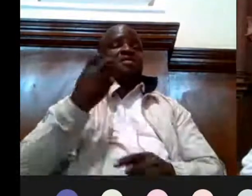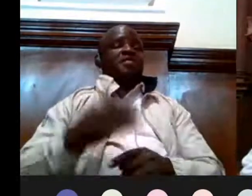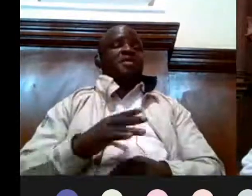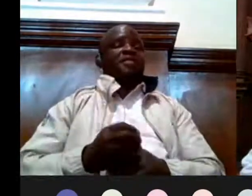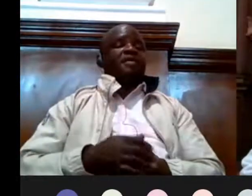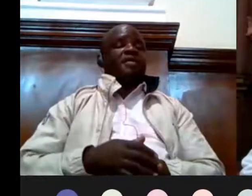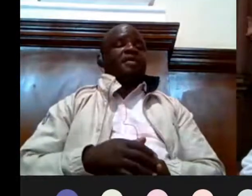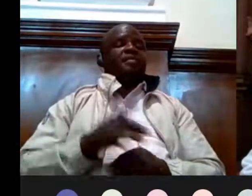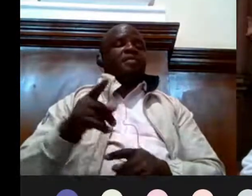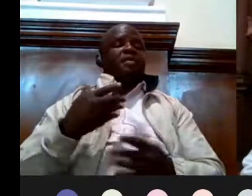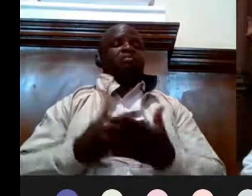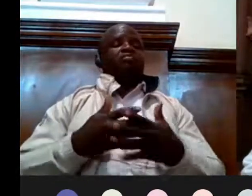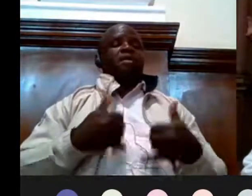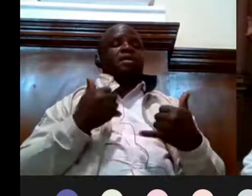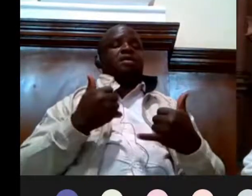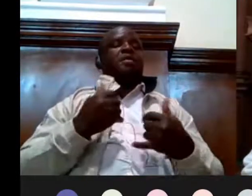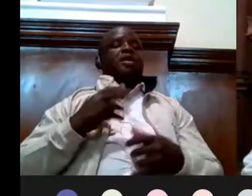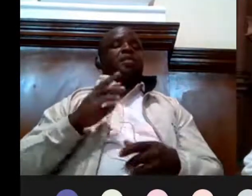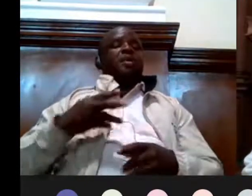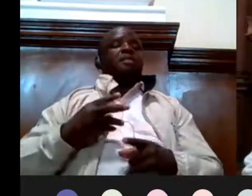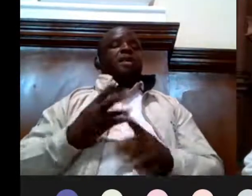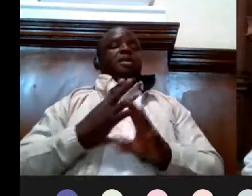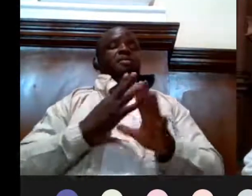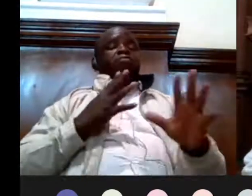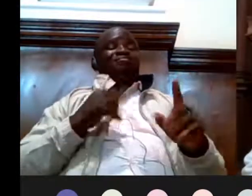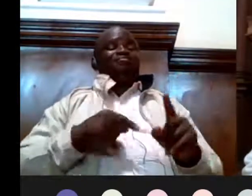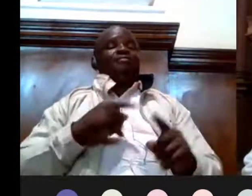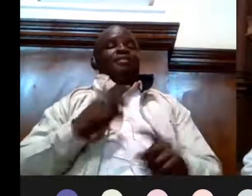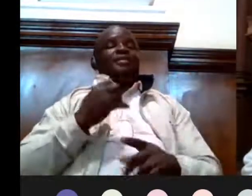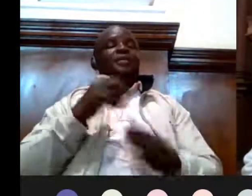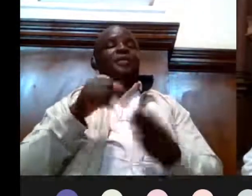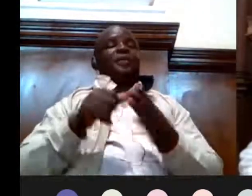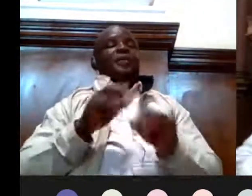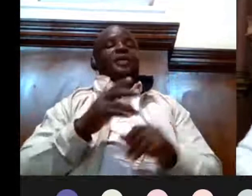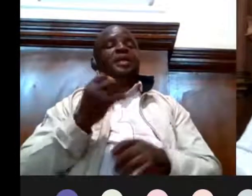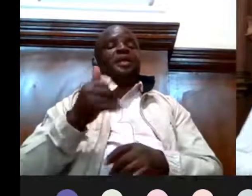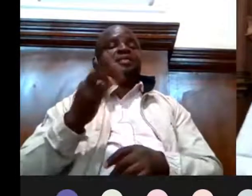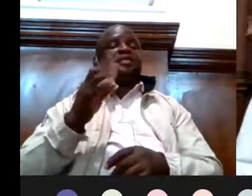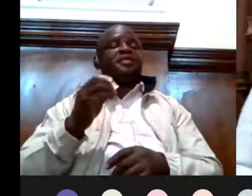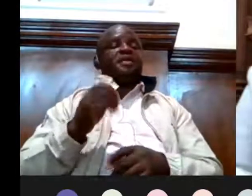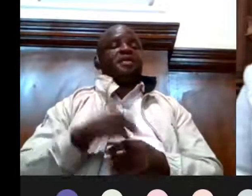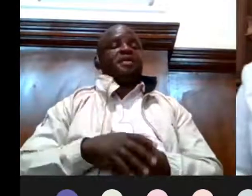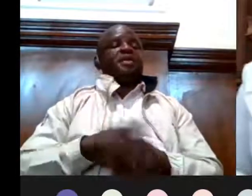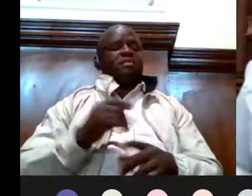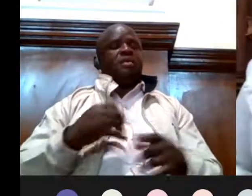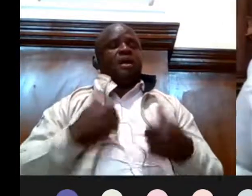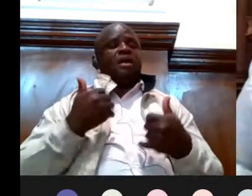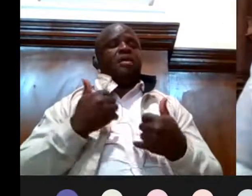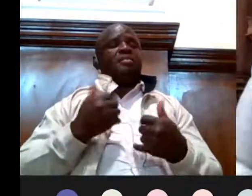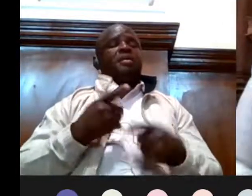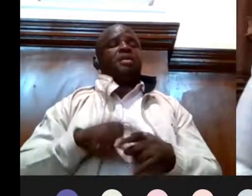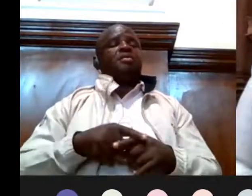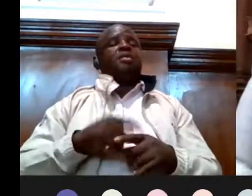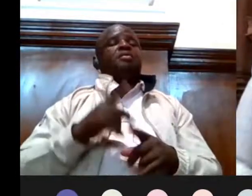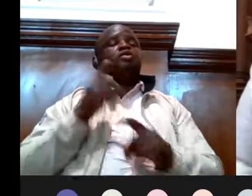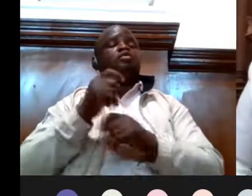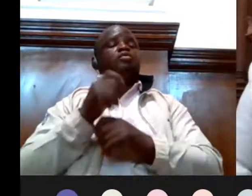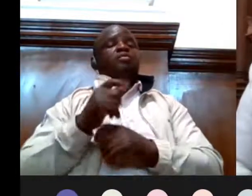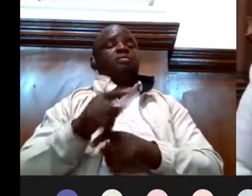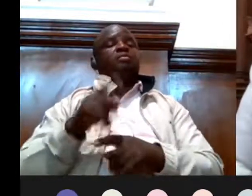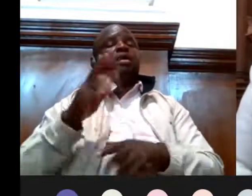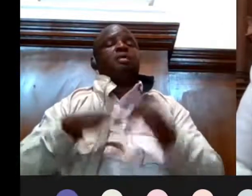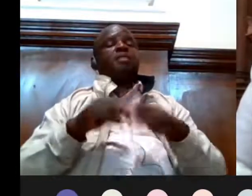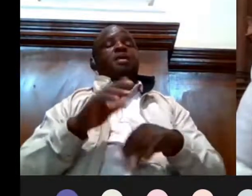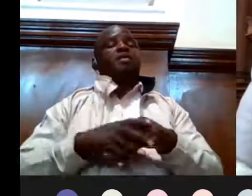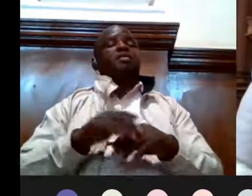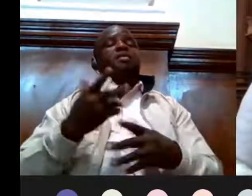their sisters standing for hours waiting for 350 rand? Would they be satisfied with the shacks this government